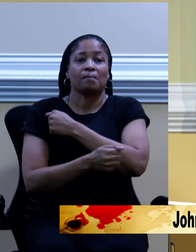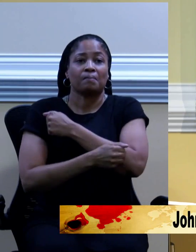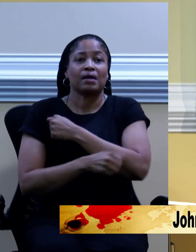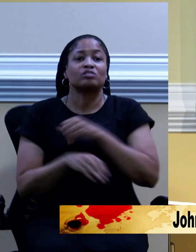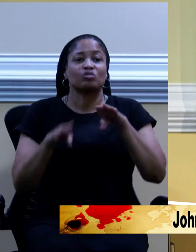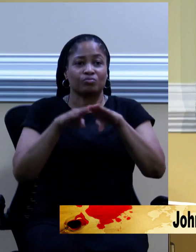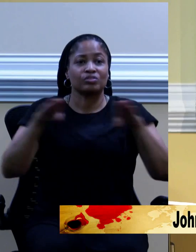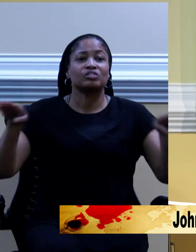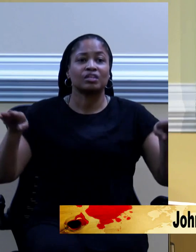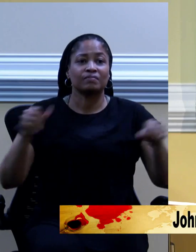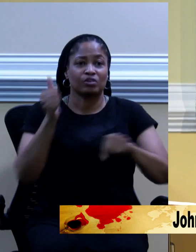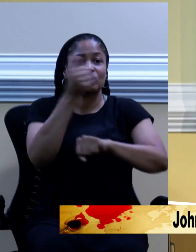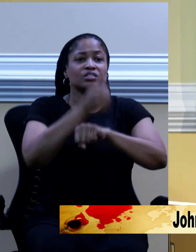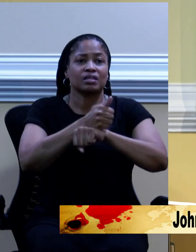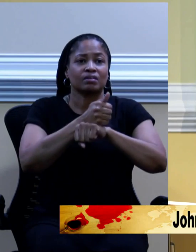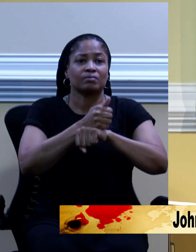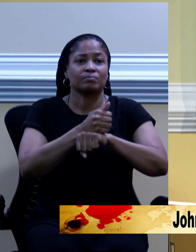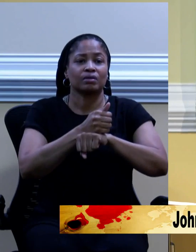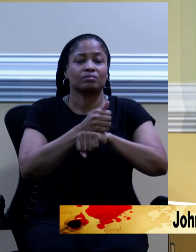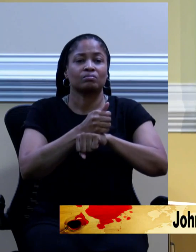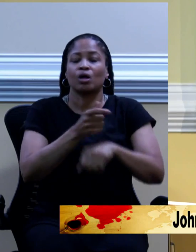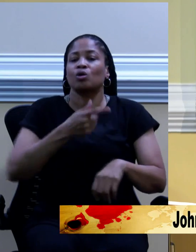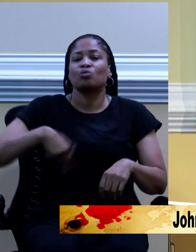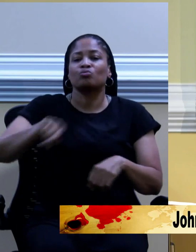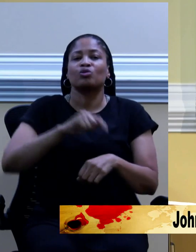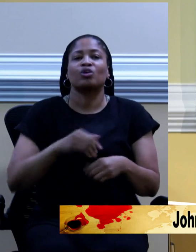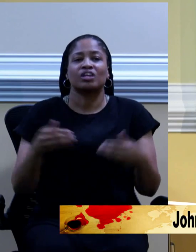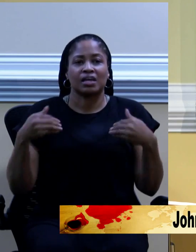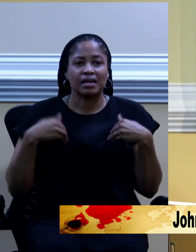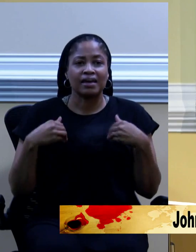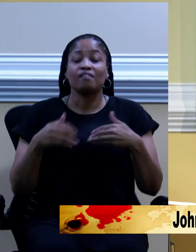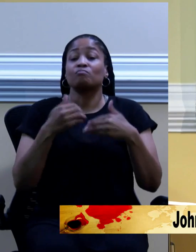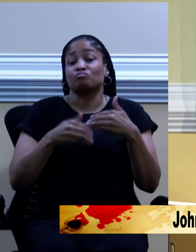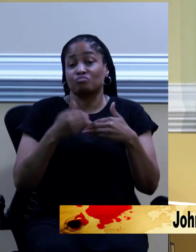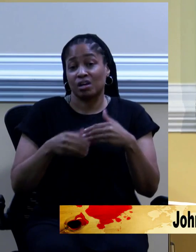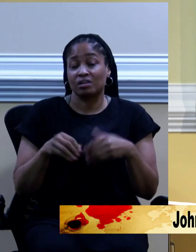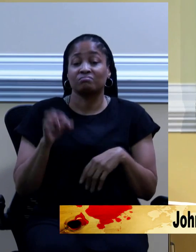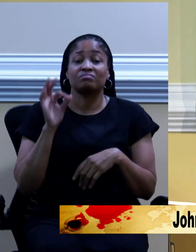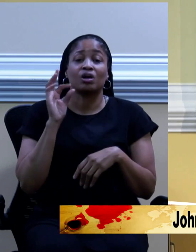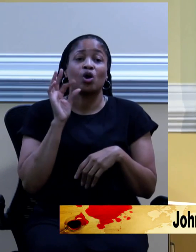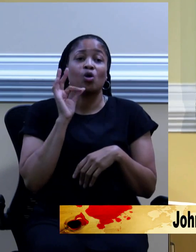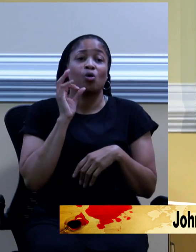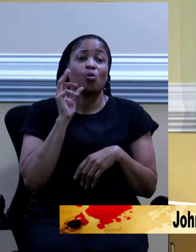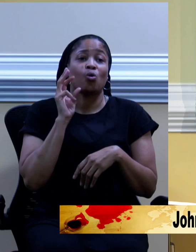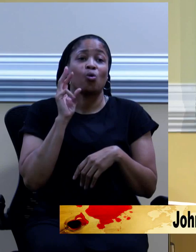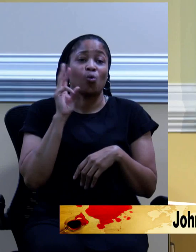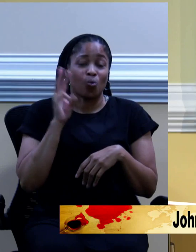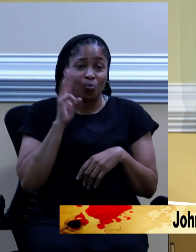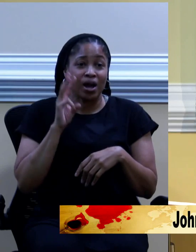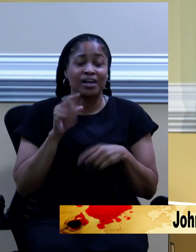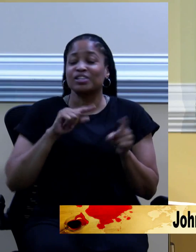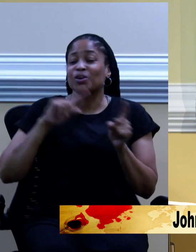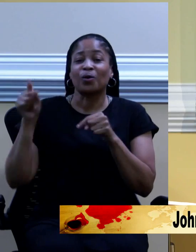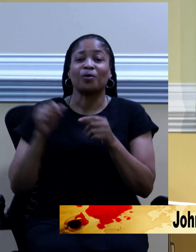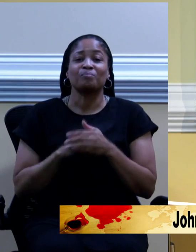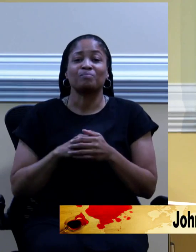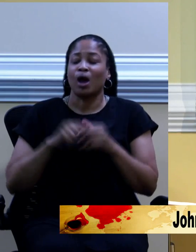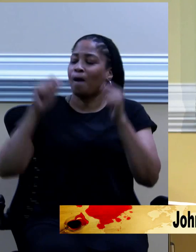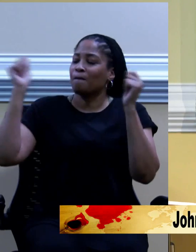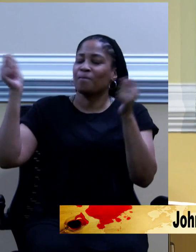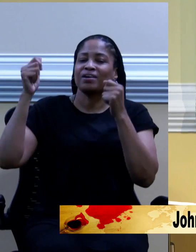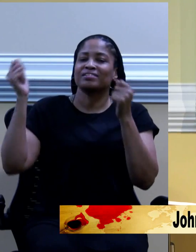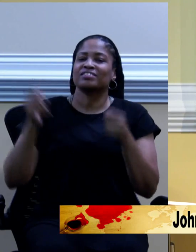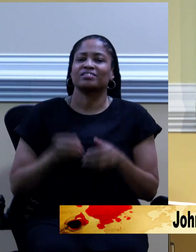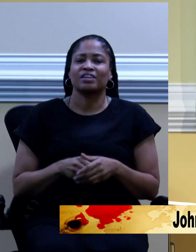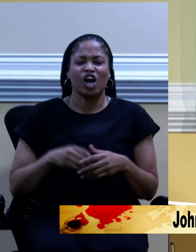out there, and we're going to all have the bread and wine, and we're going to go home and praise God and feel good because we have carried out